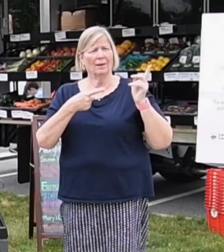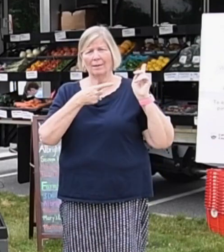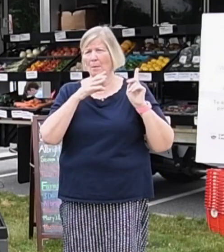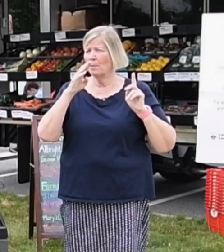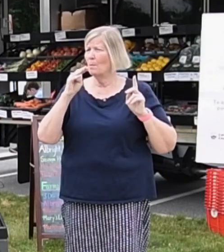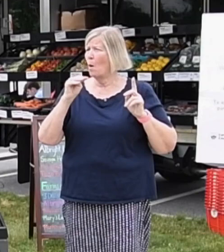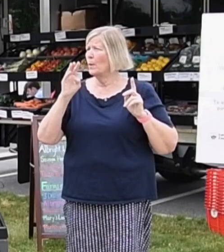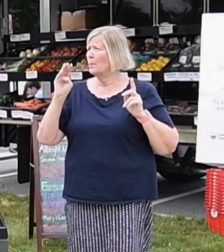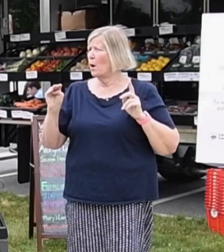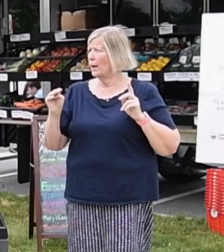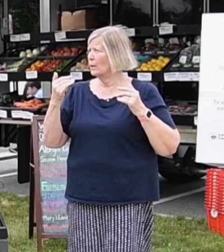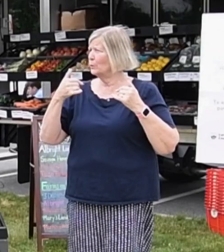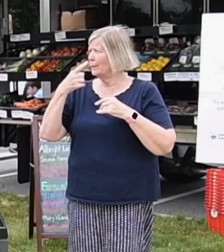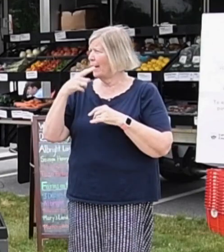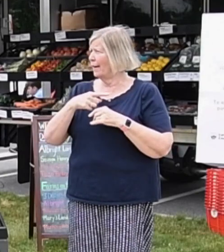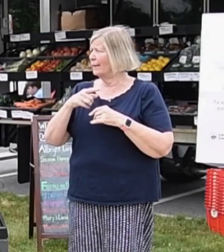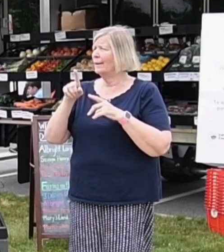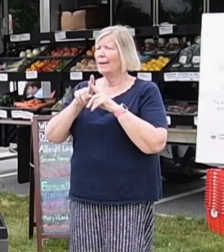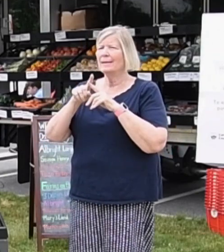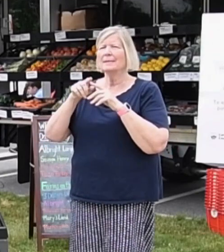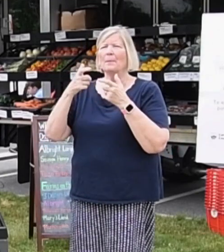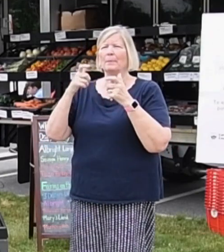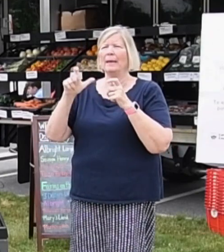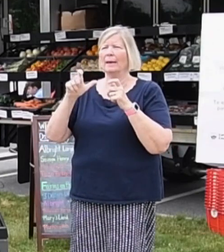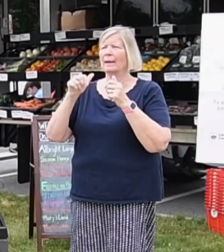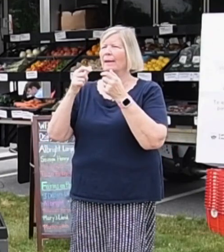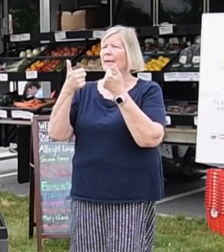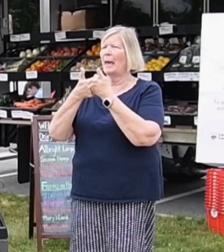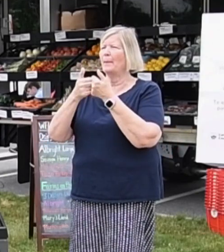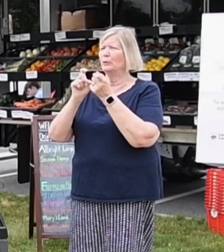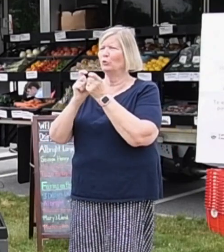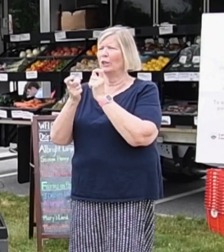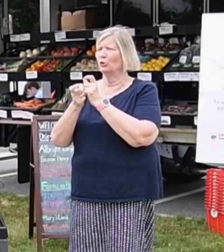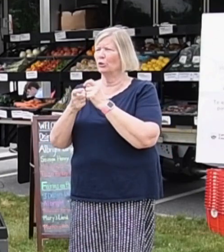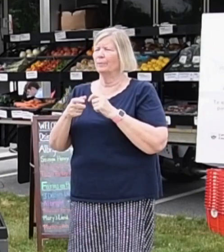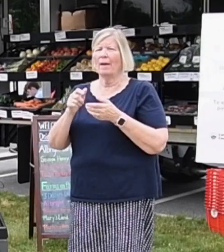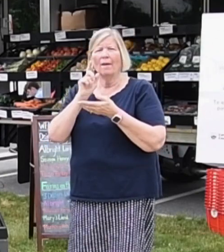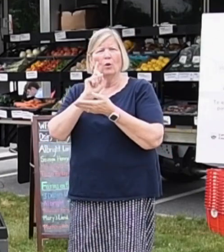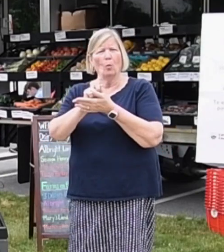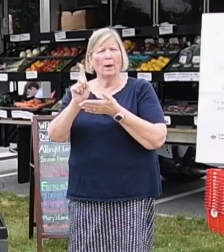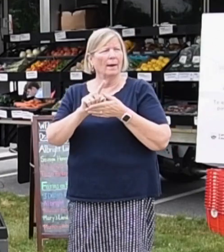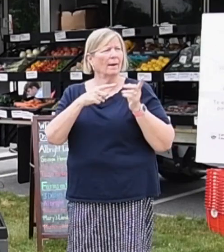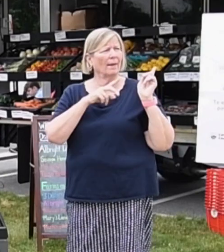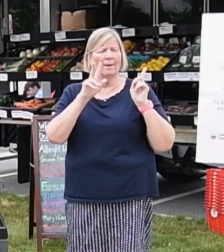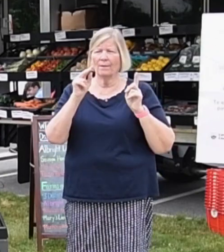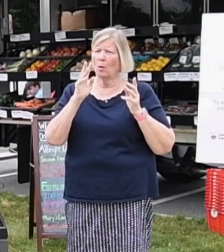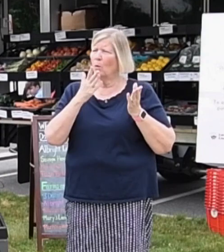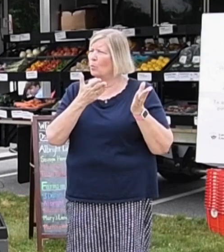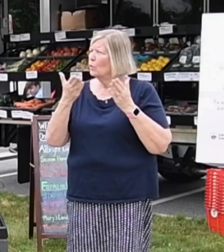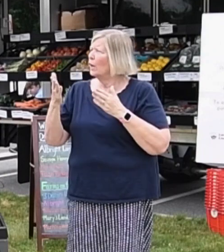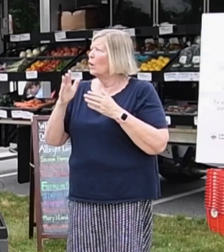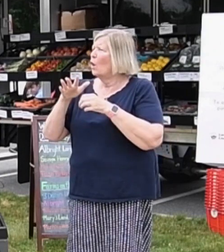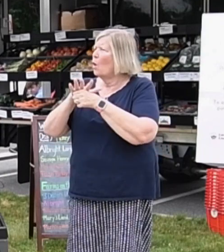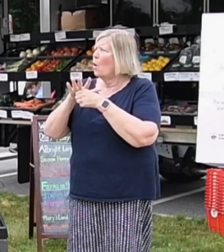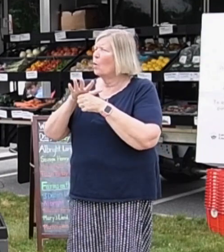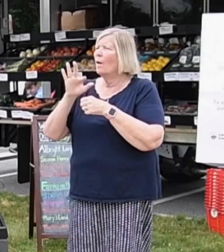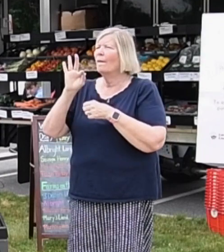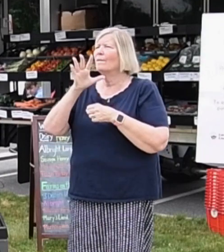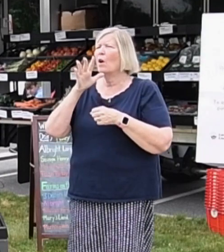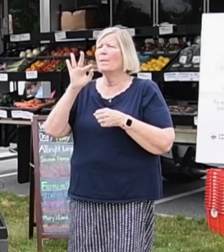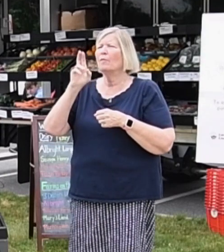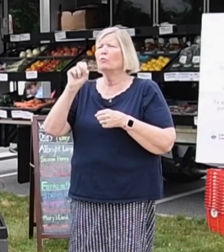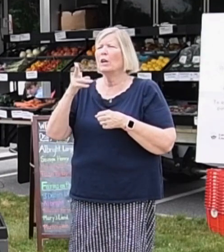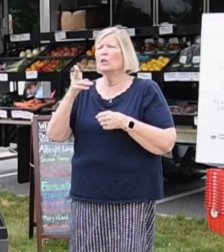today as a major game changer, James. Each week, the van will bring local farm fresh groceries,